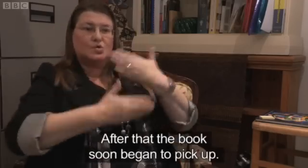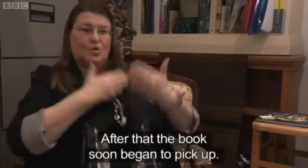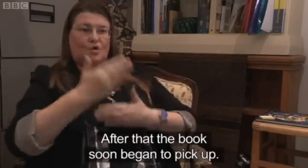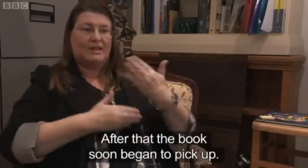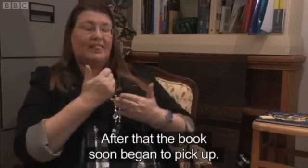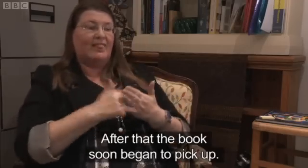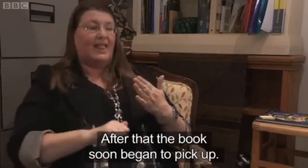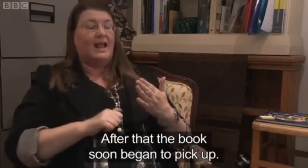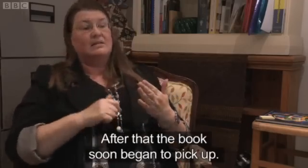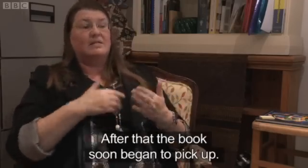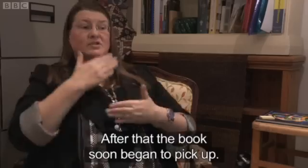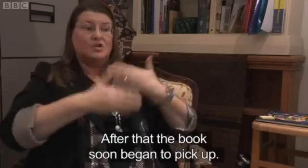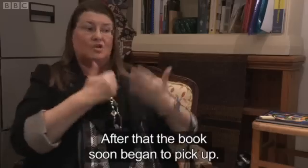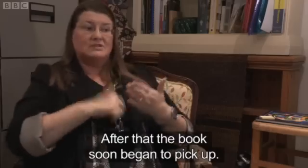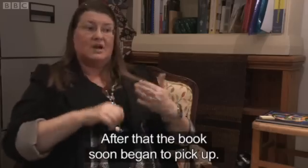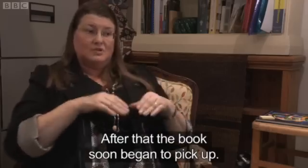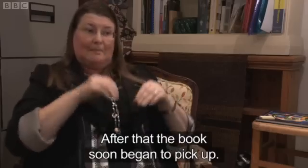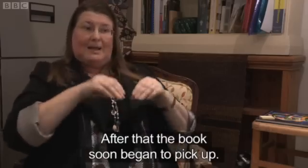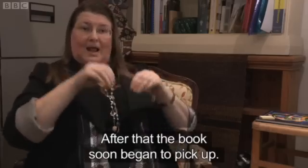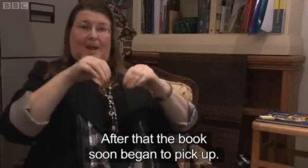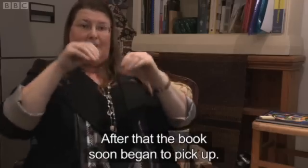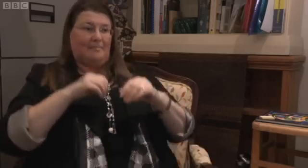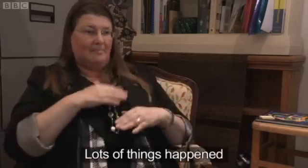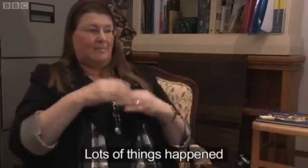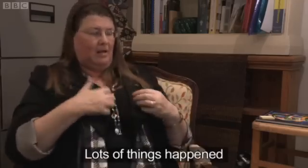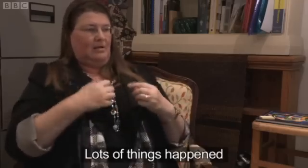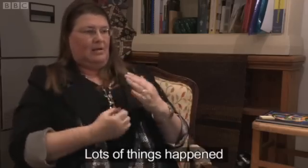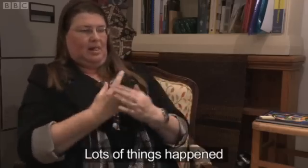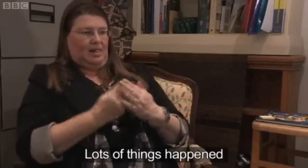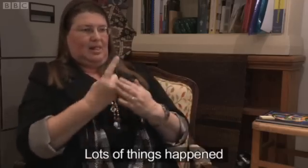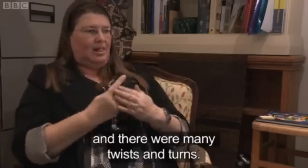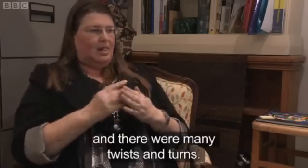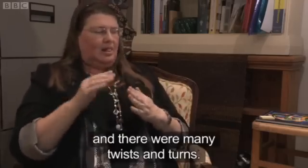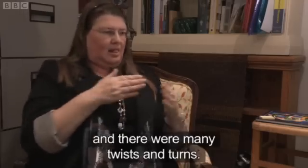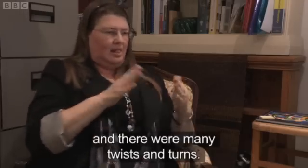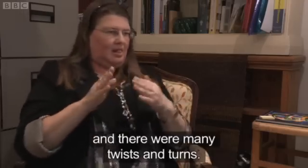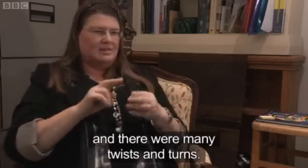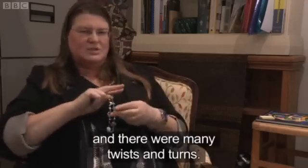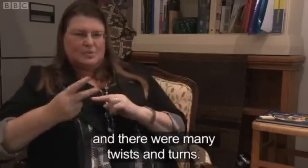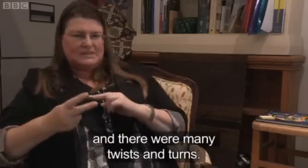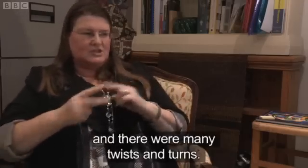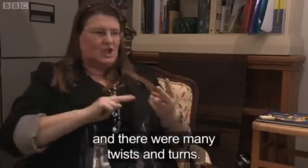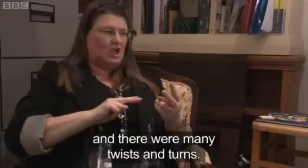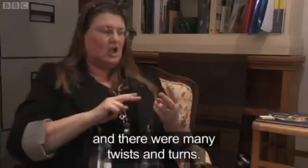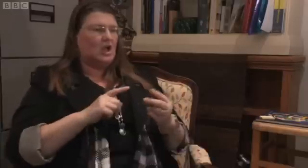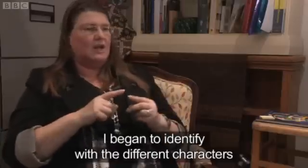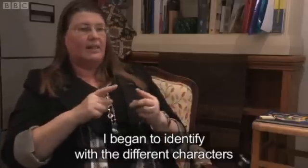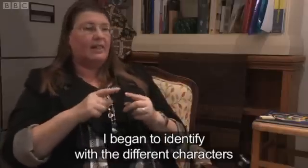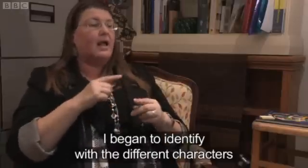After that, the book soon began to pick up. Lots of things happened, and there were many twists and turns. I began